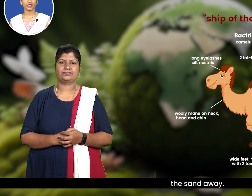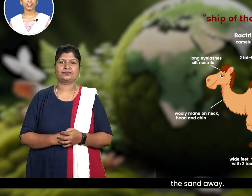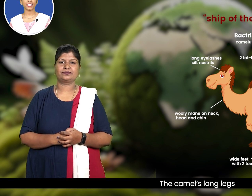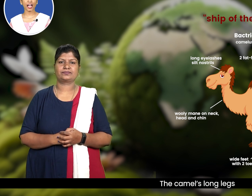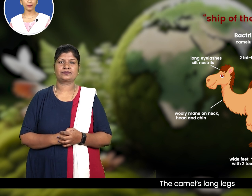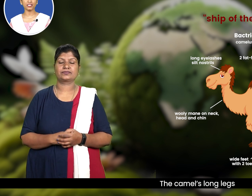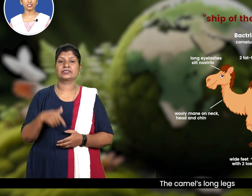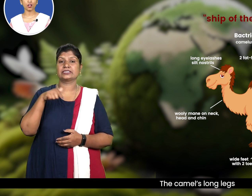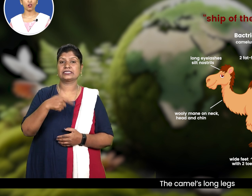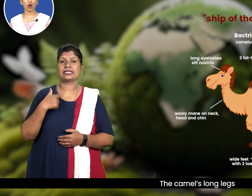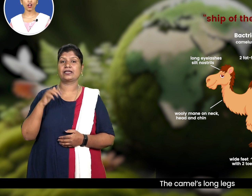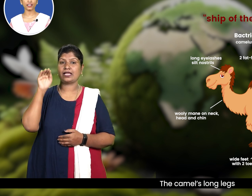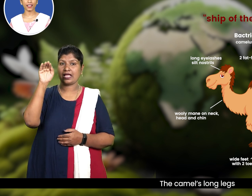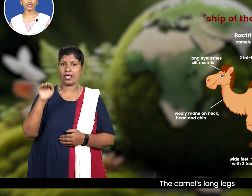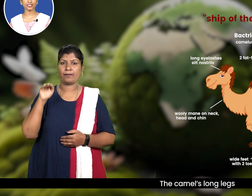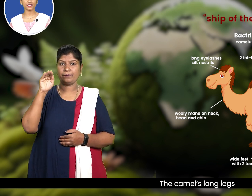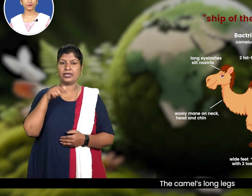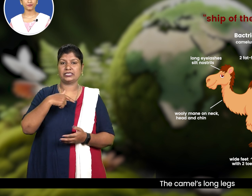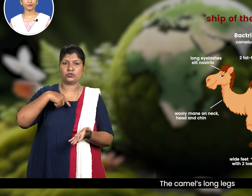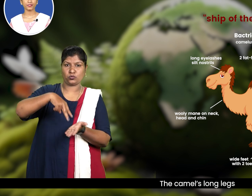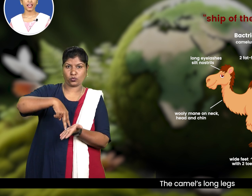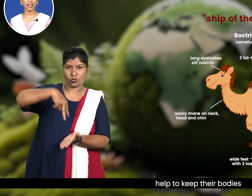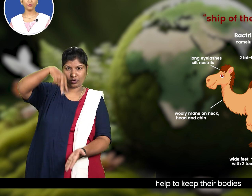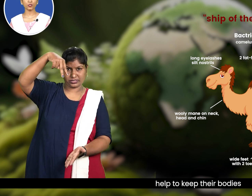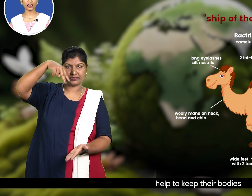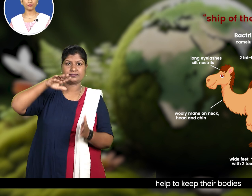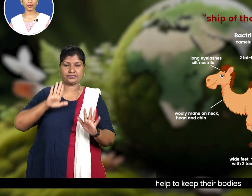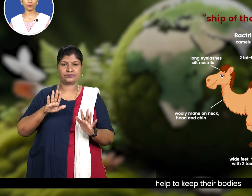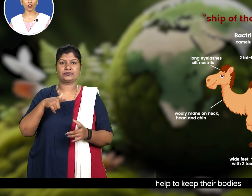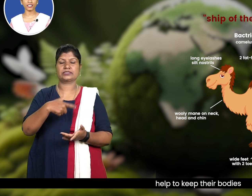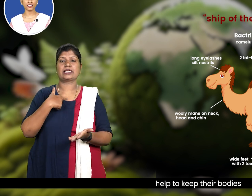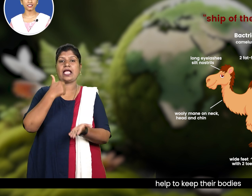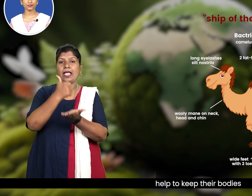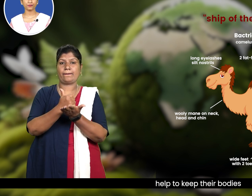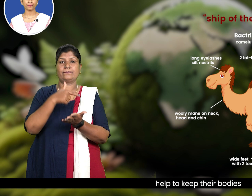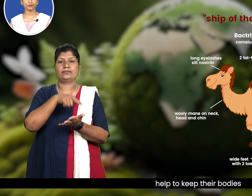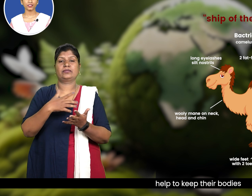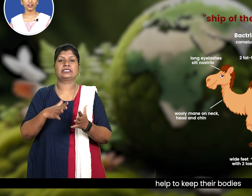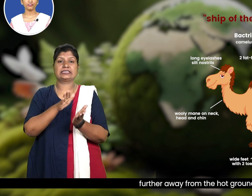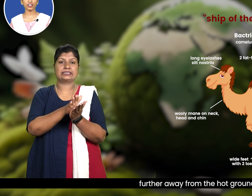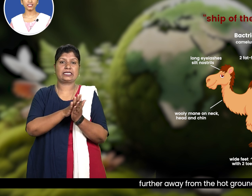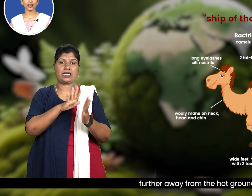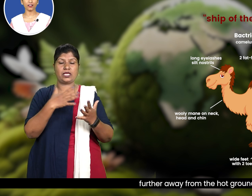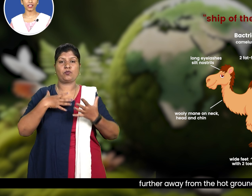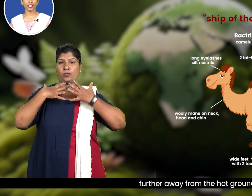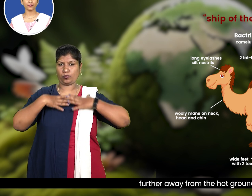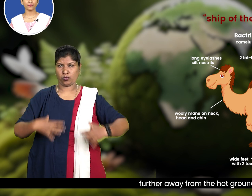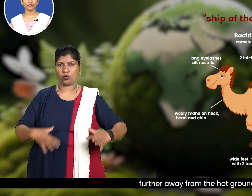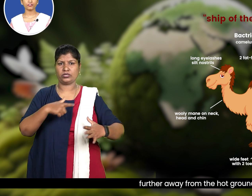The camel's long legs help to keep their bodies further